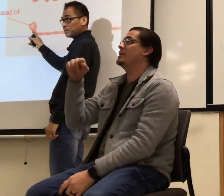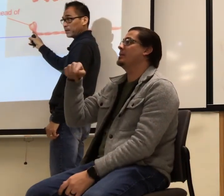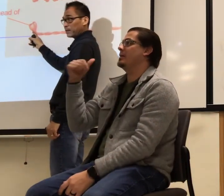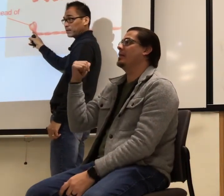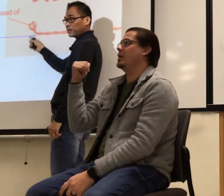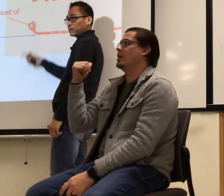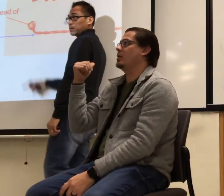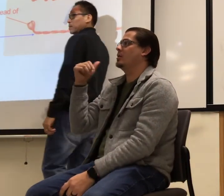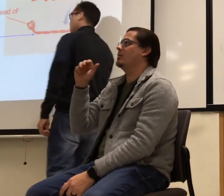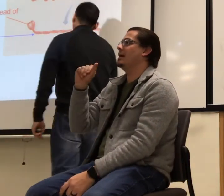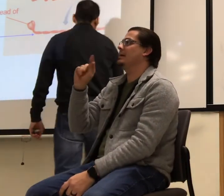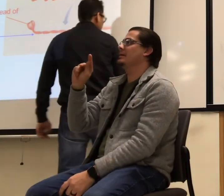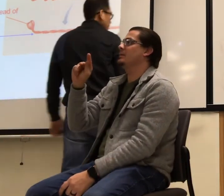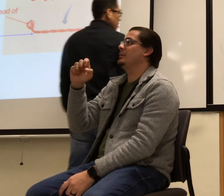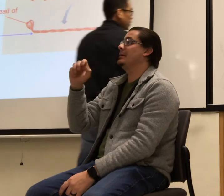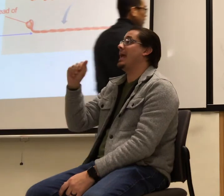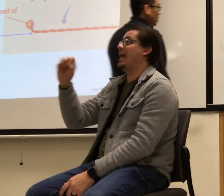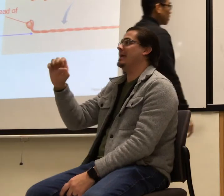the ATP.